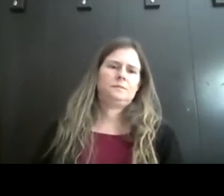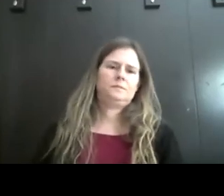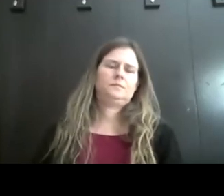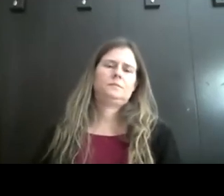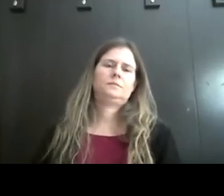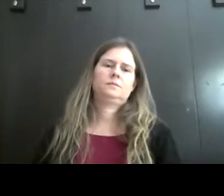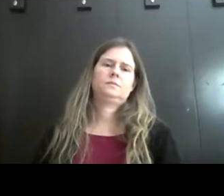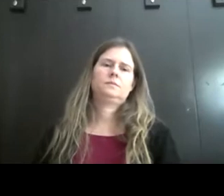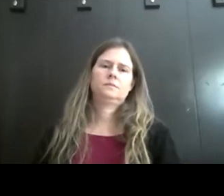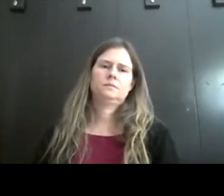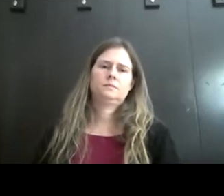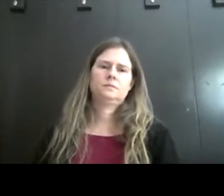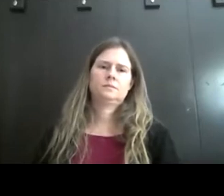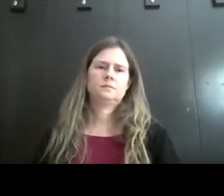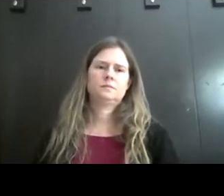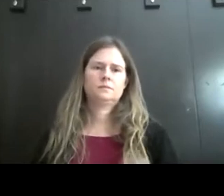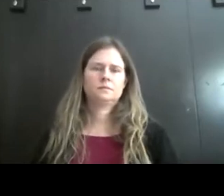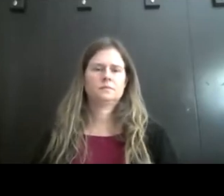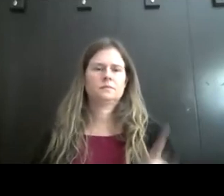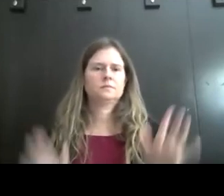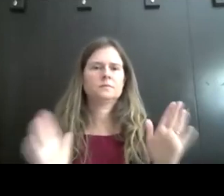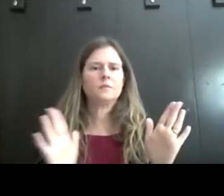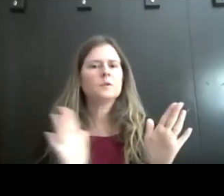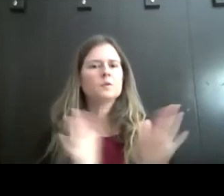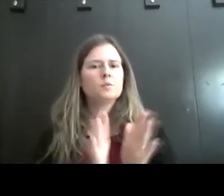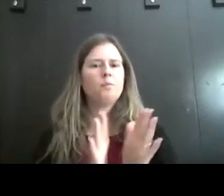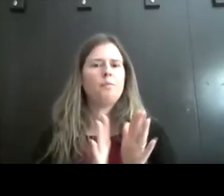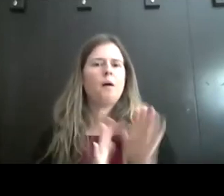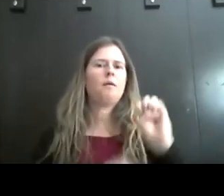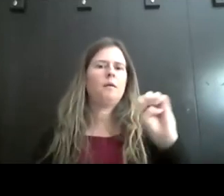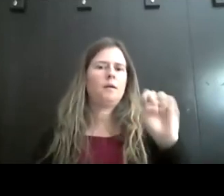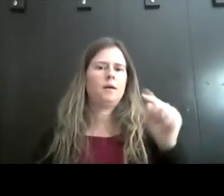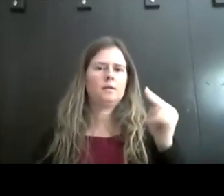You know, when you're the smallest minority, the smallest ethnic group